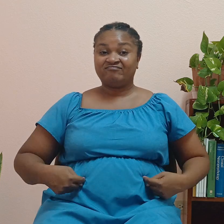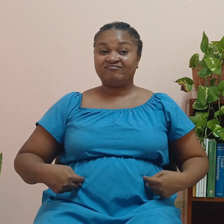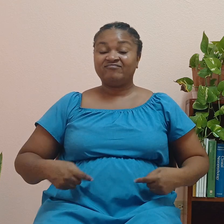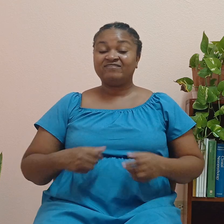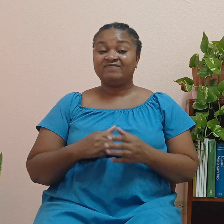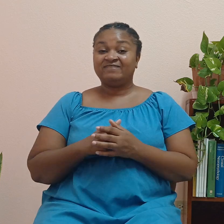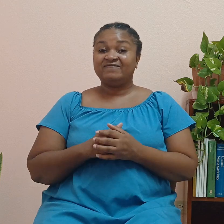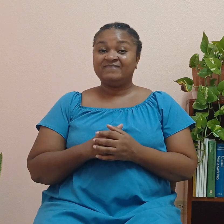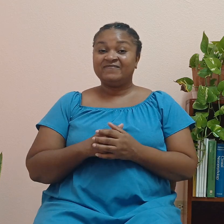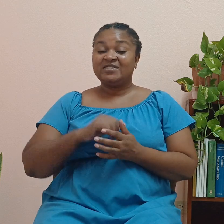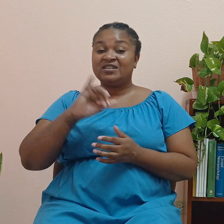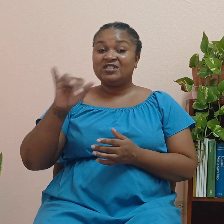Joshua,